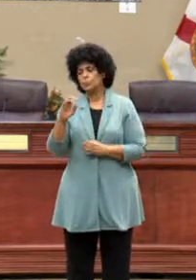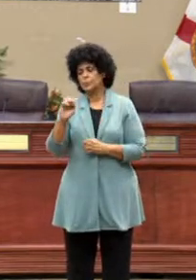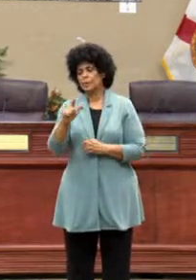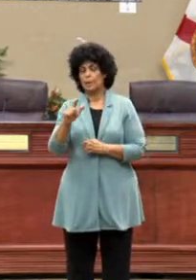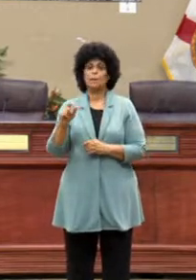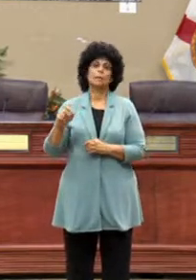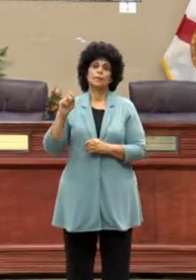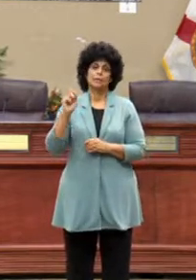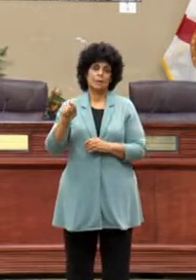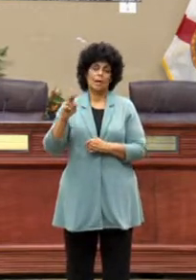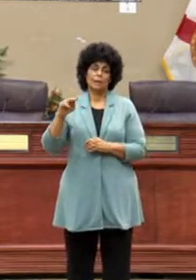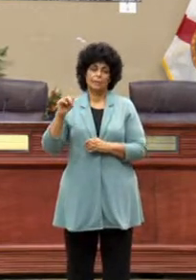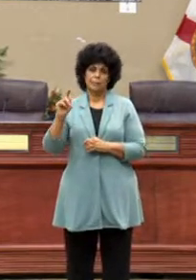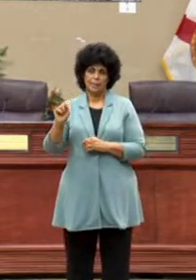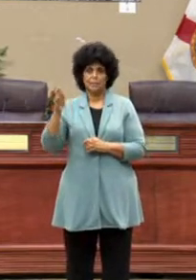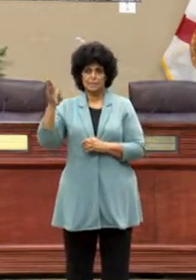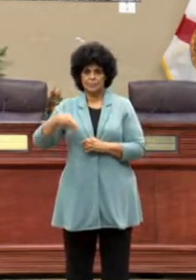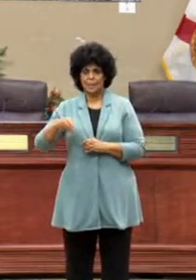ocfl.net/testing.